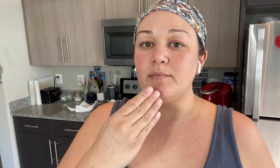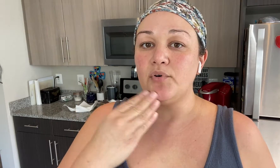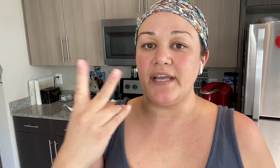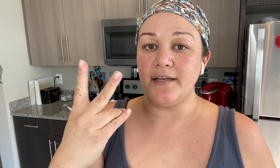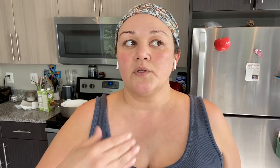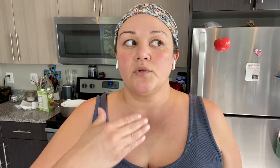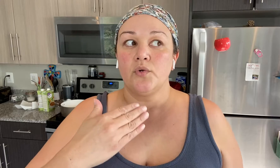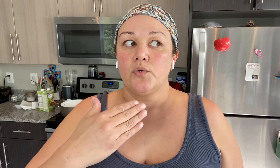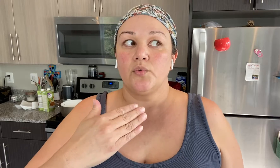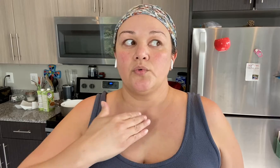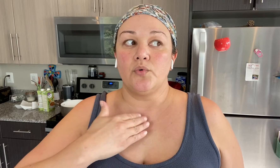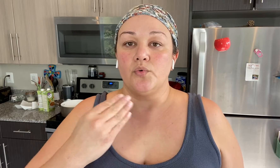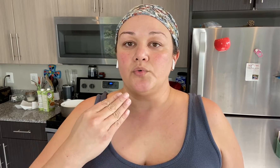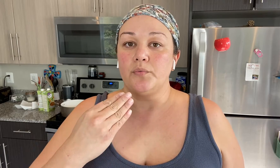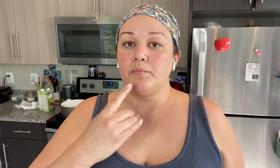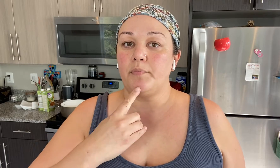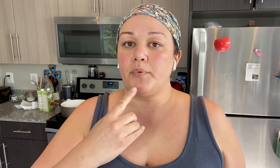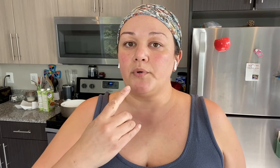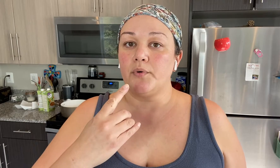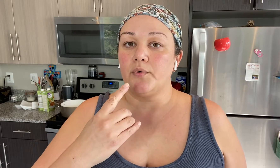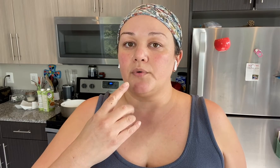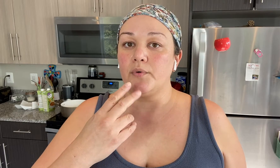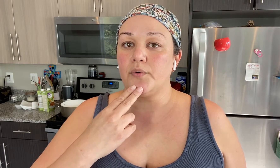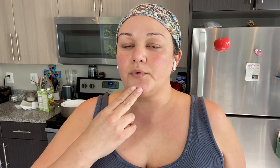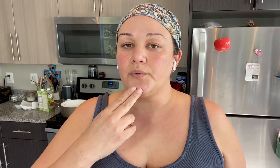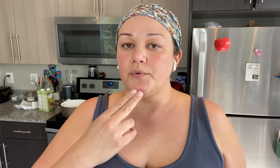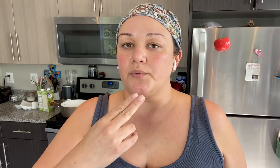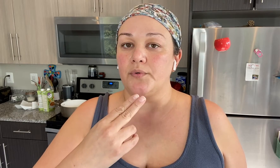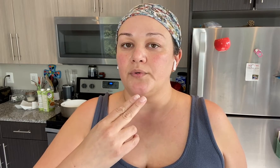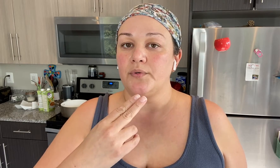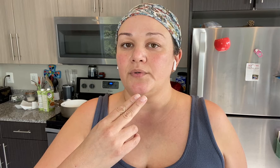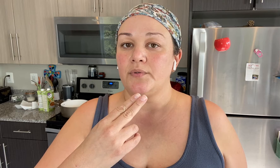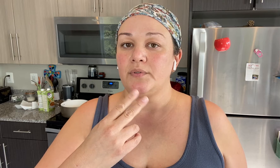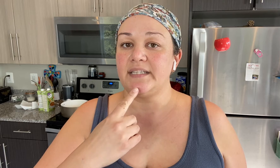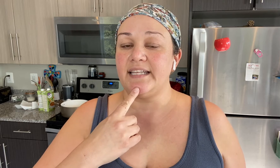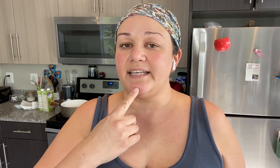Cebolla, un poco de